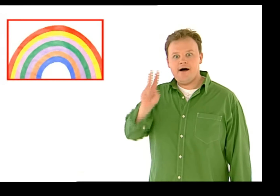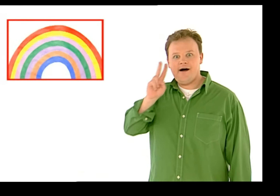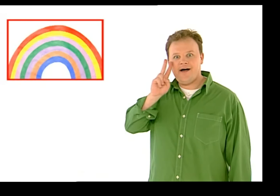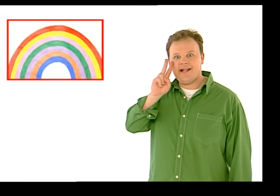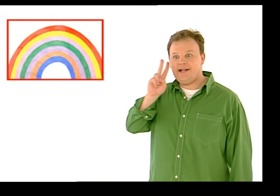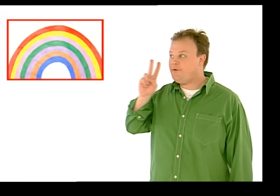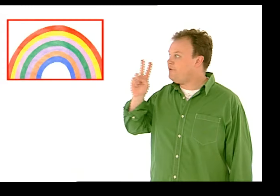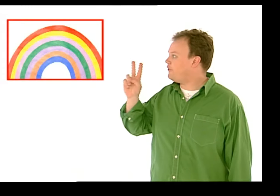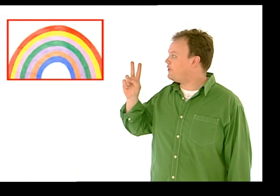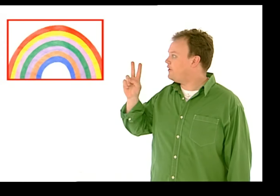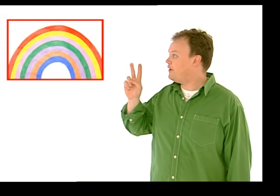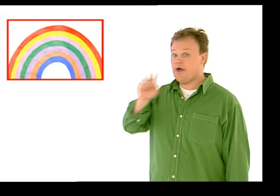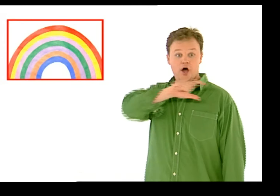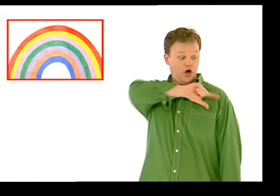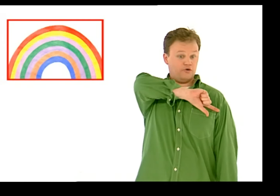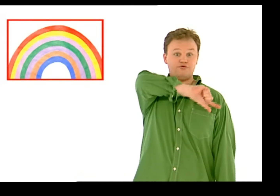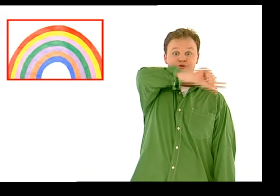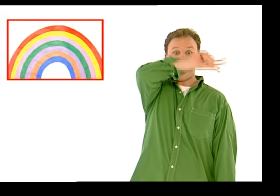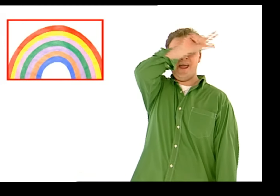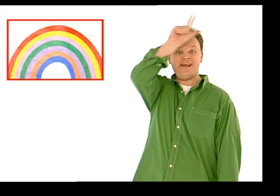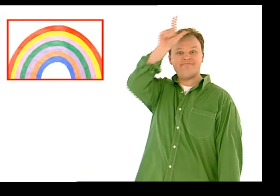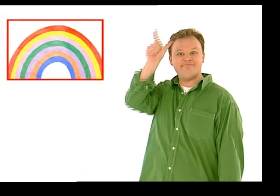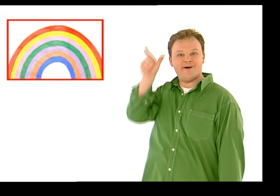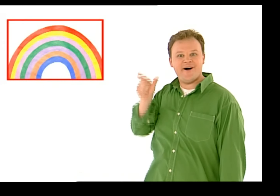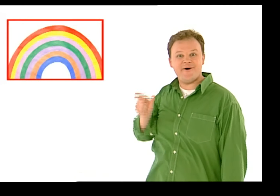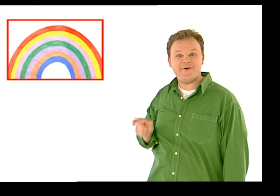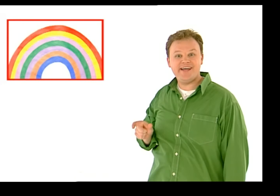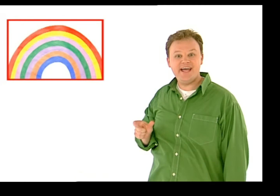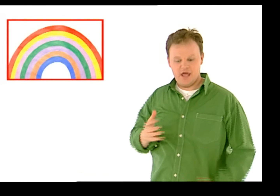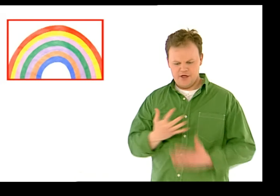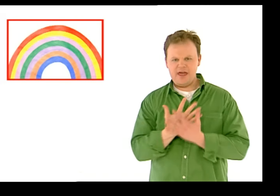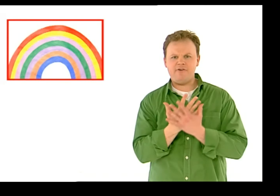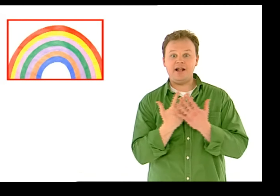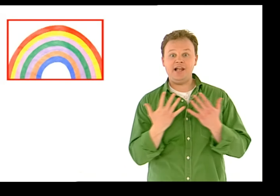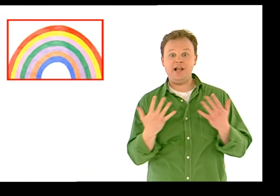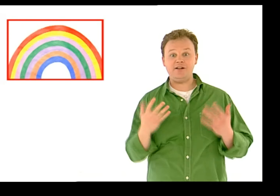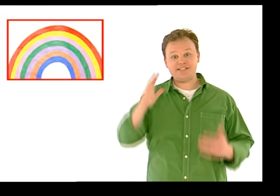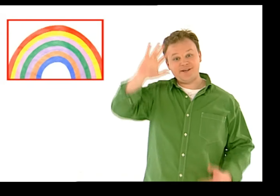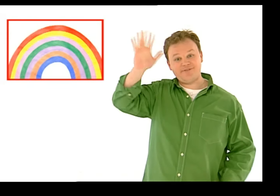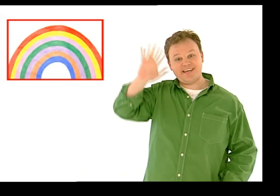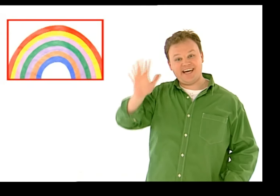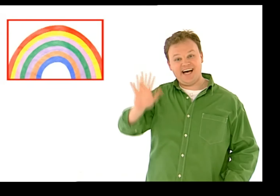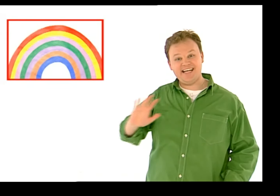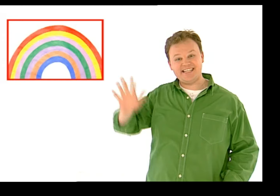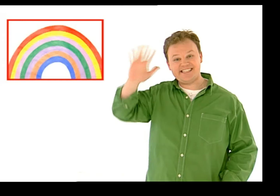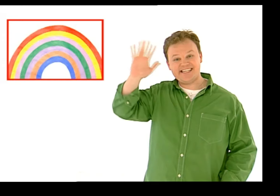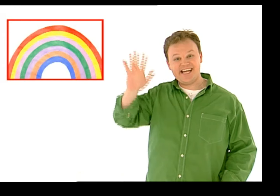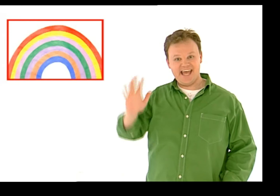Ah, look! A rainbow! There are lots of colours